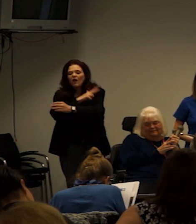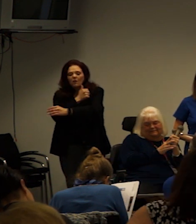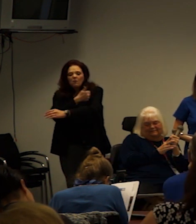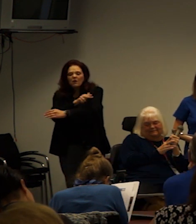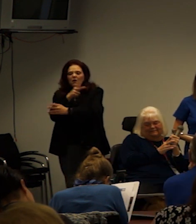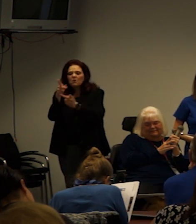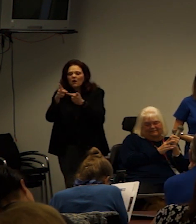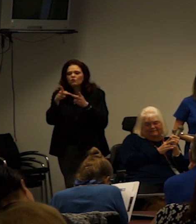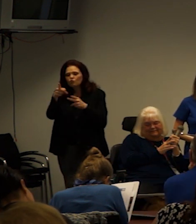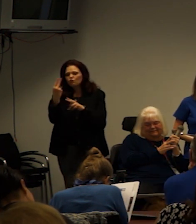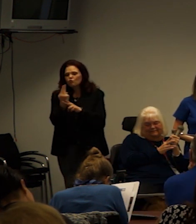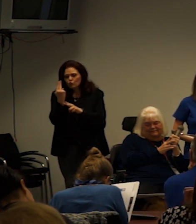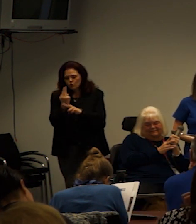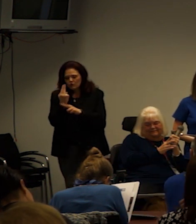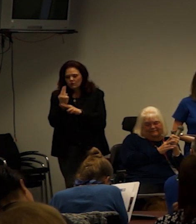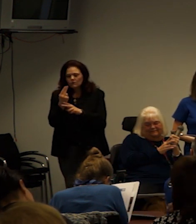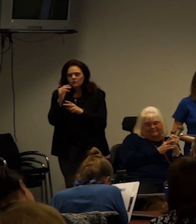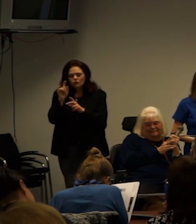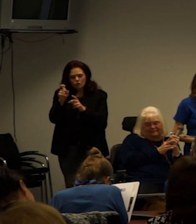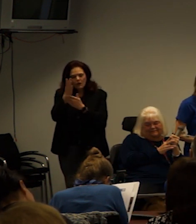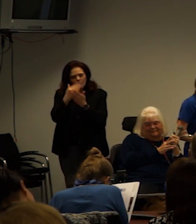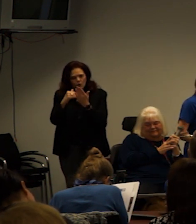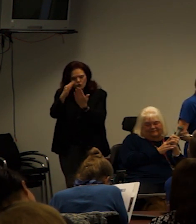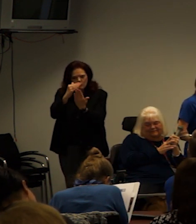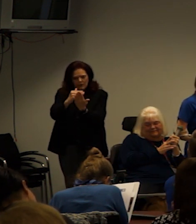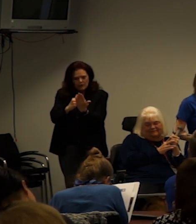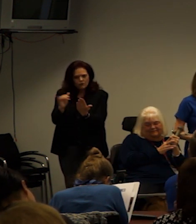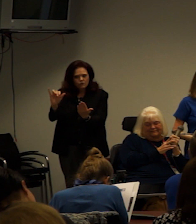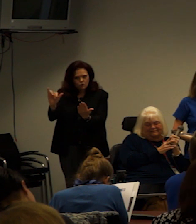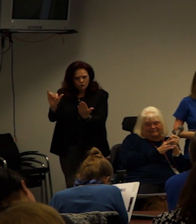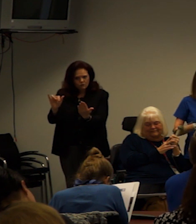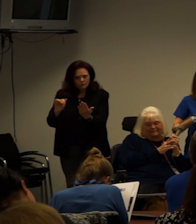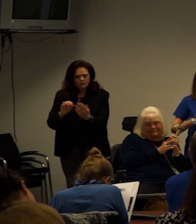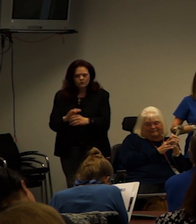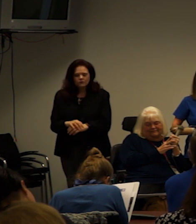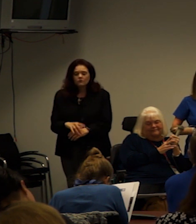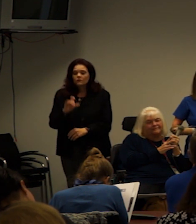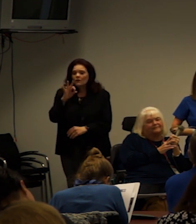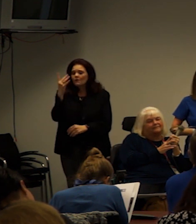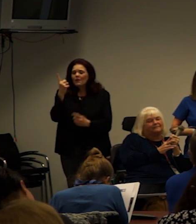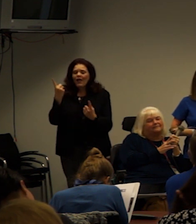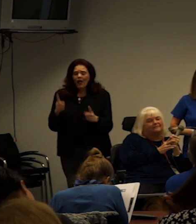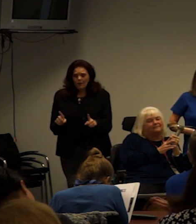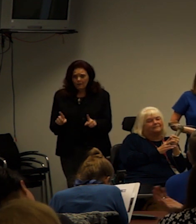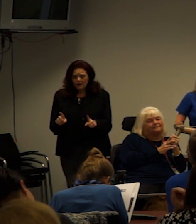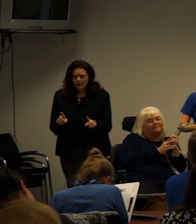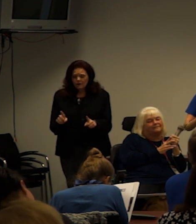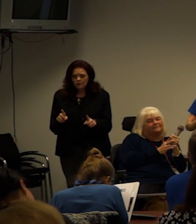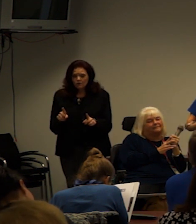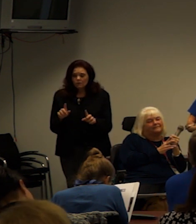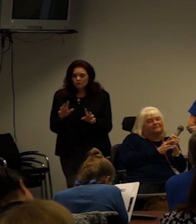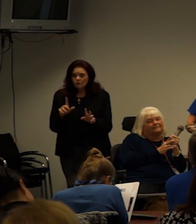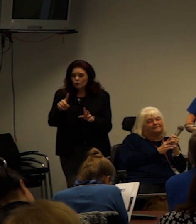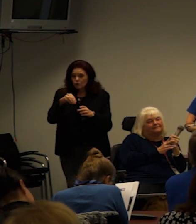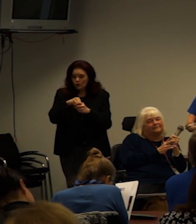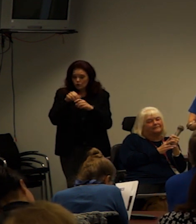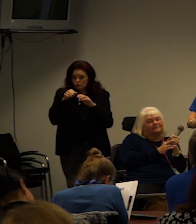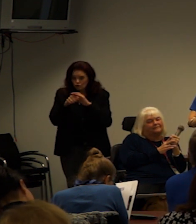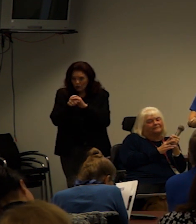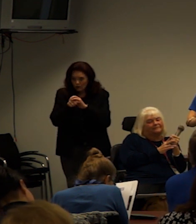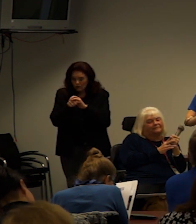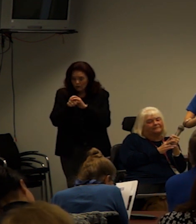use. That should be a part of your list. Because if something happens to you and you're in a